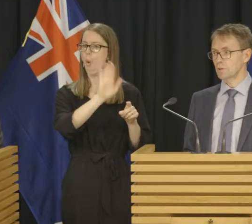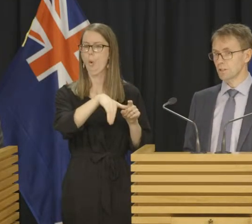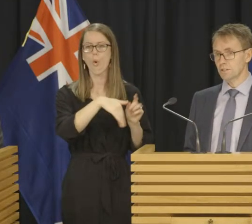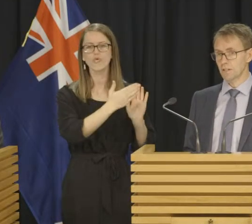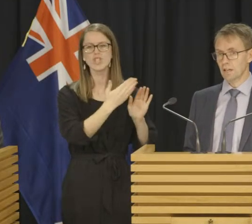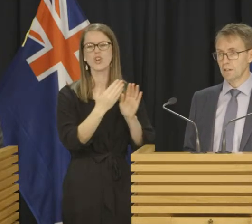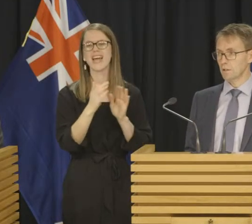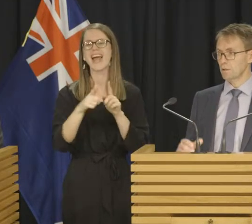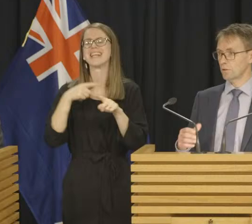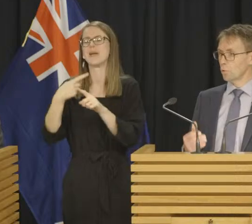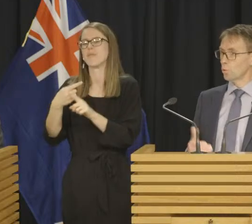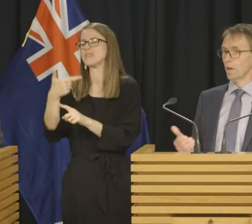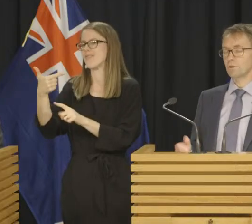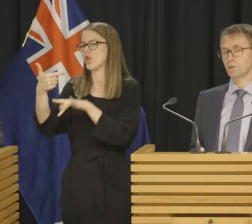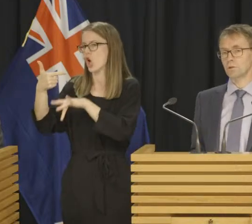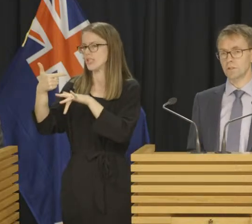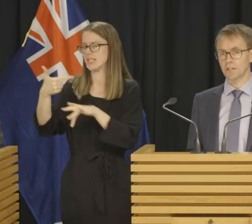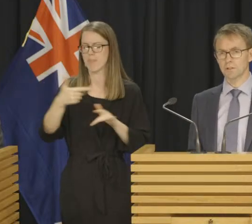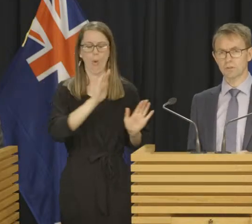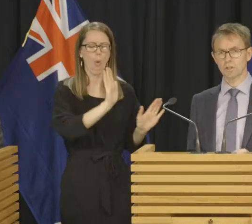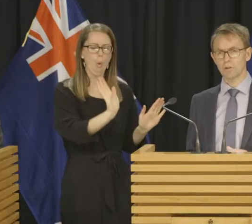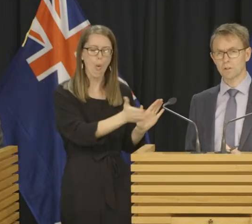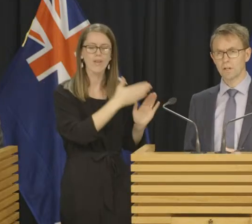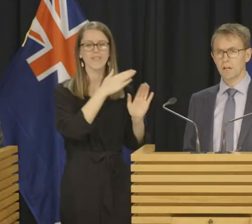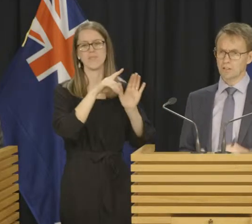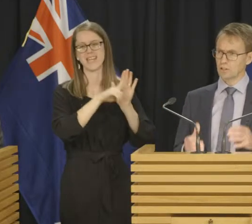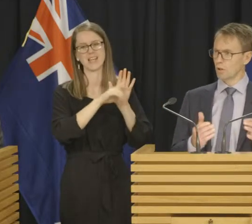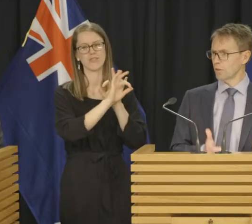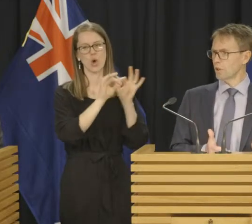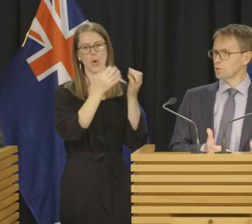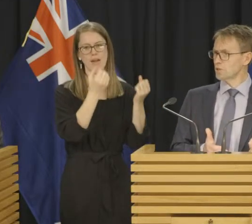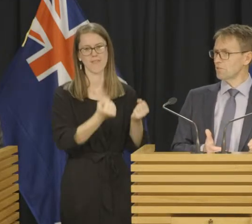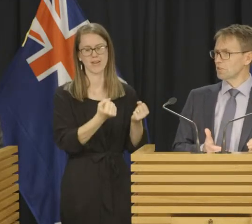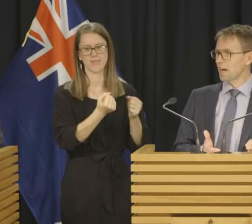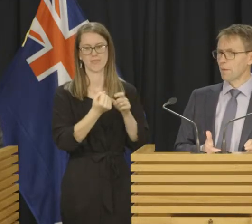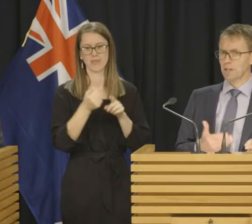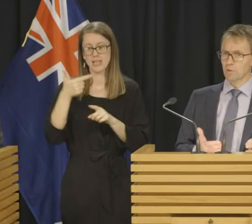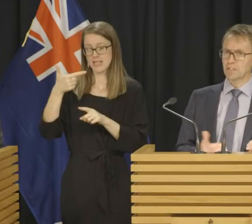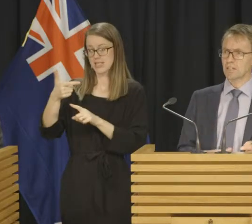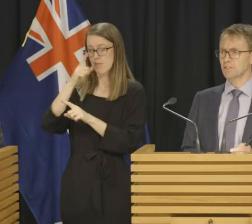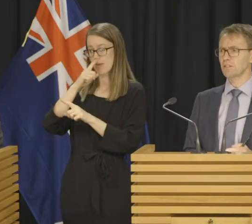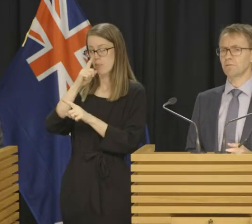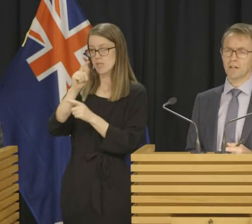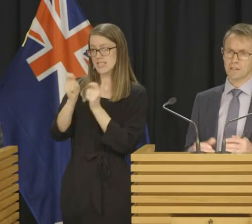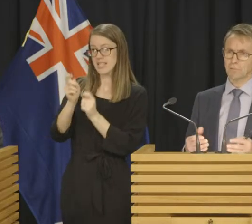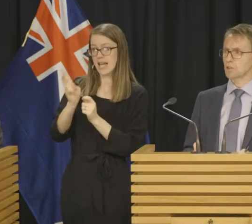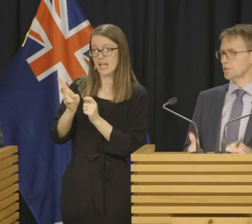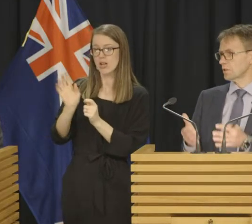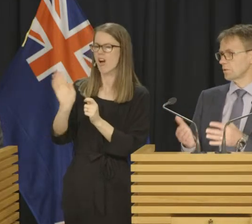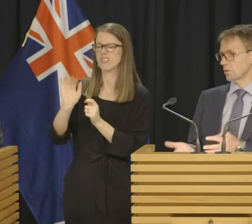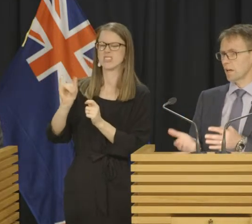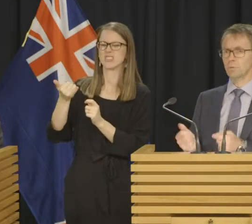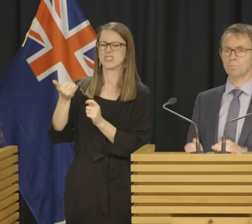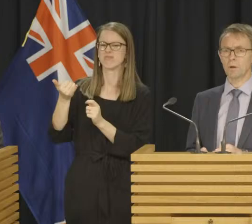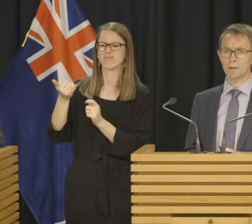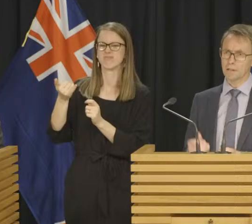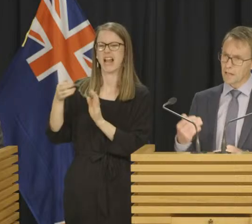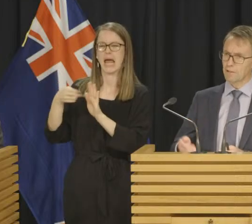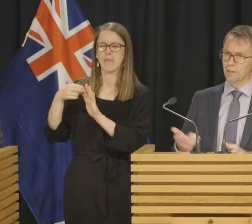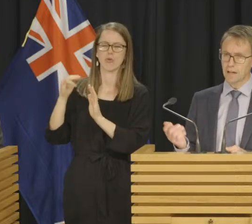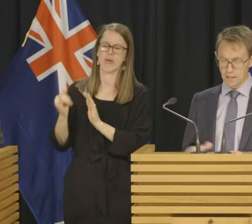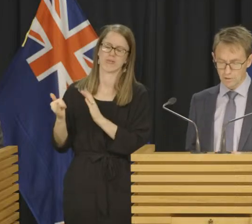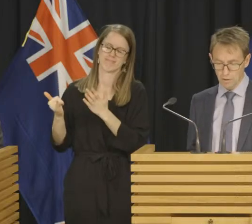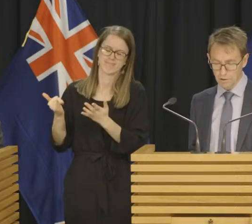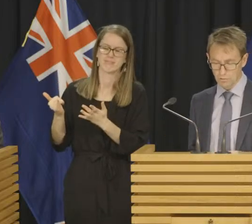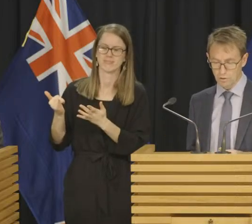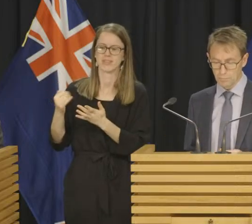been processed, and all have returned a negative result. It's not that those 7 are being retested. In fact, they were just not labelled properly,